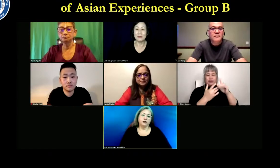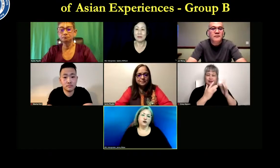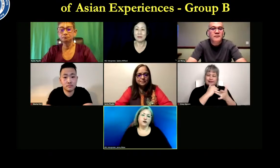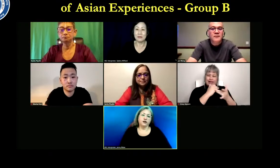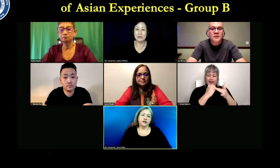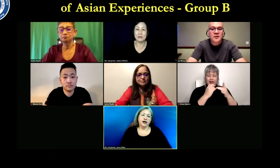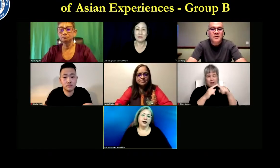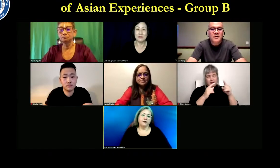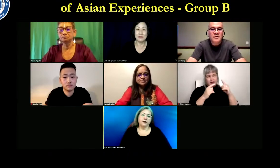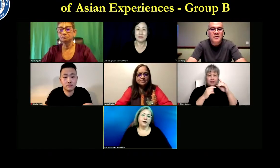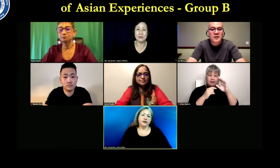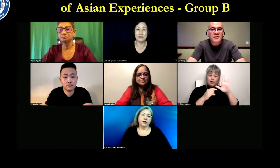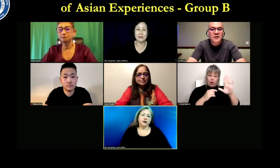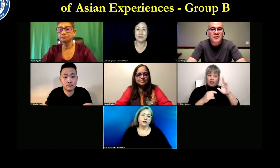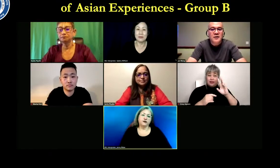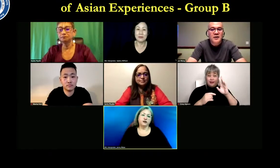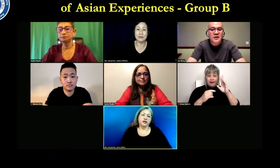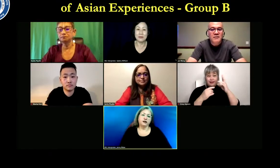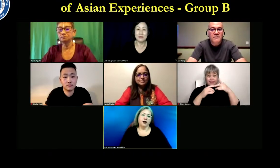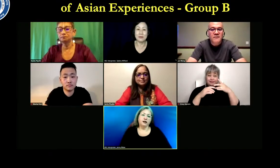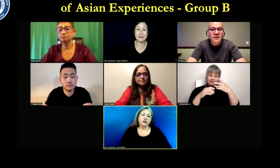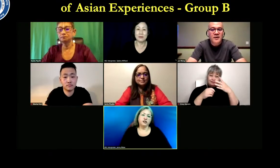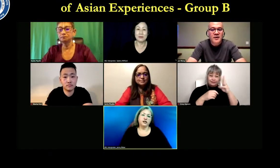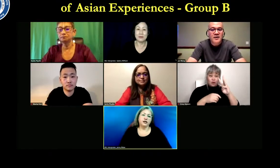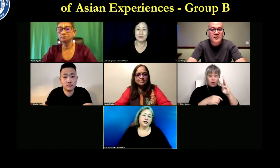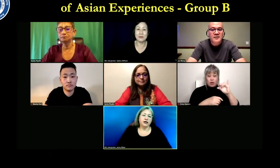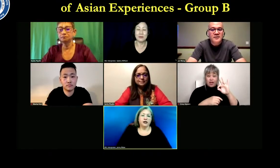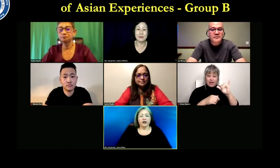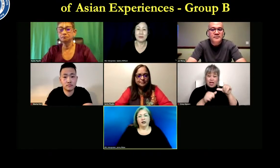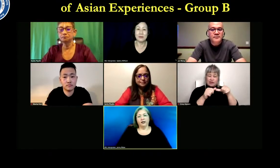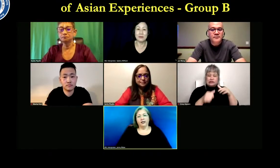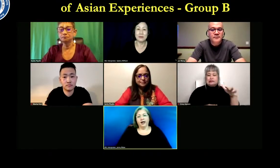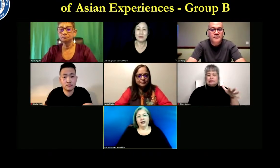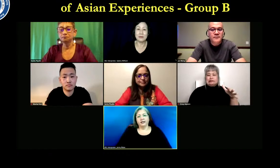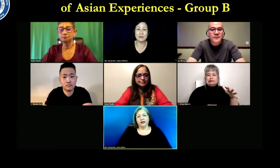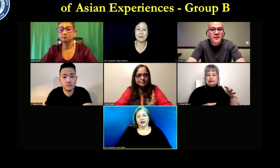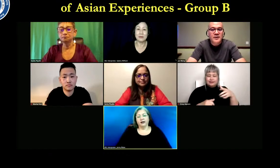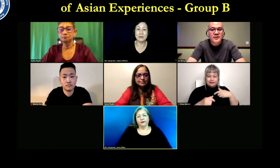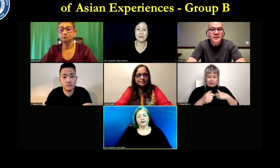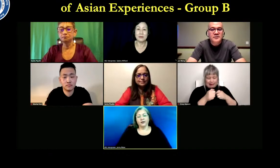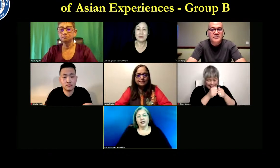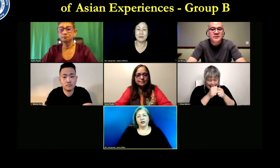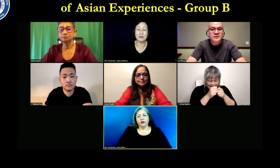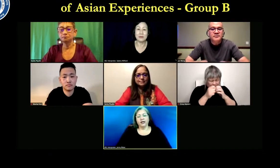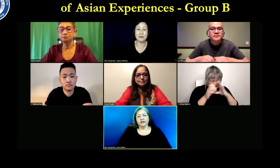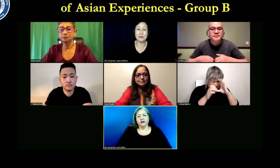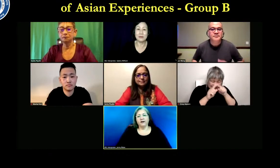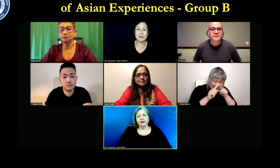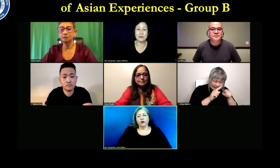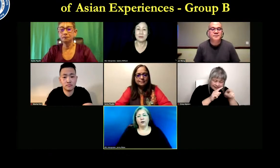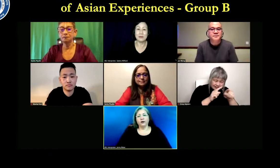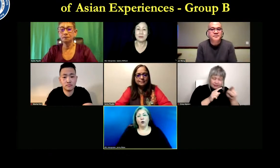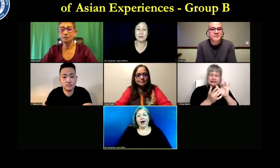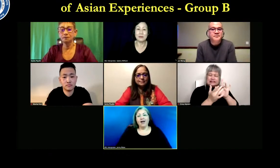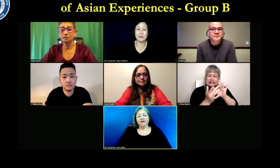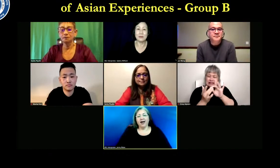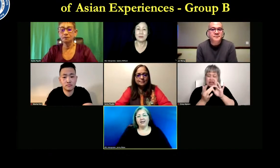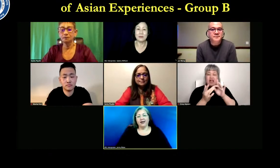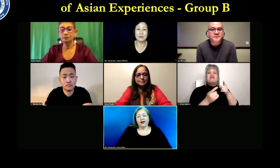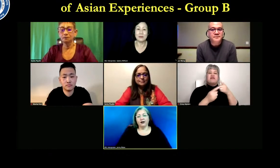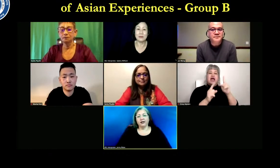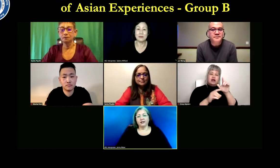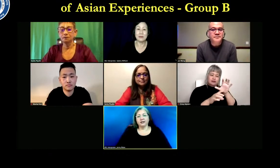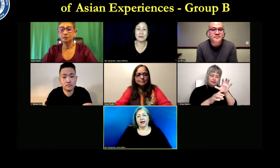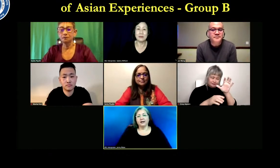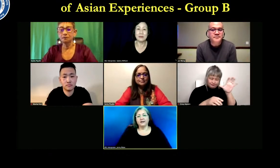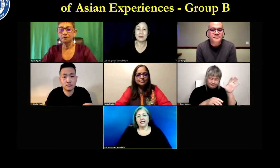any school for the deaf. I mean, thank goodness for technology that, you know, that's available, but the Wi-Fi